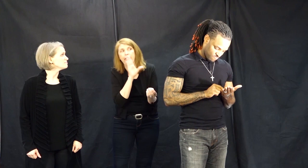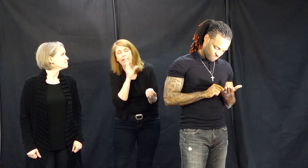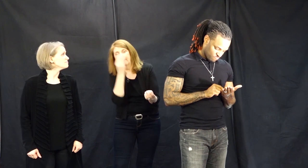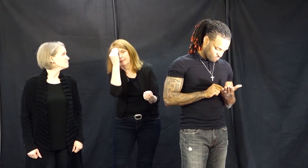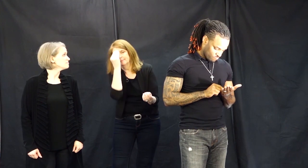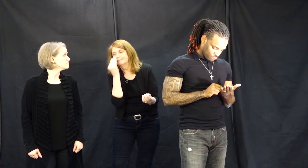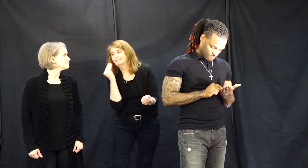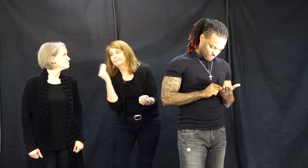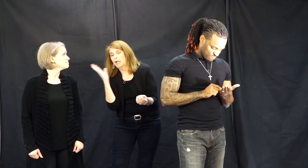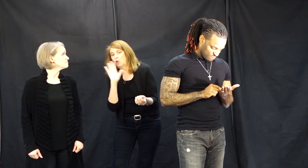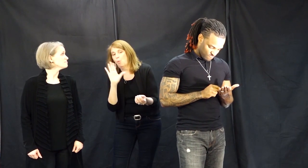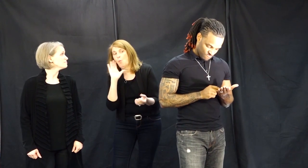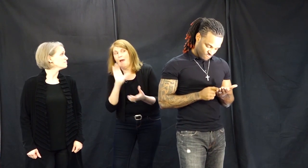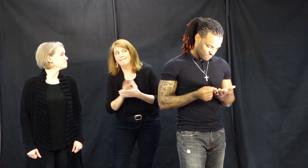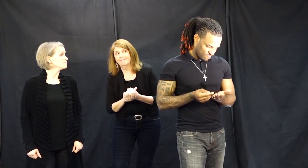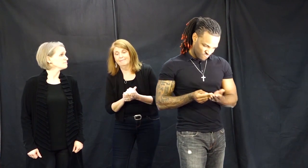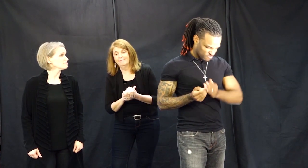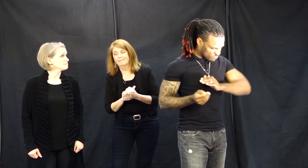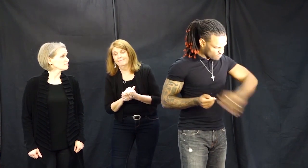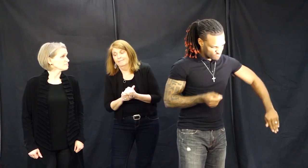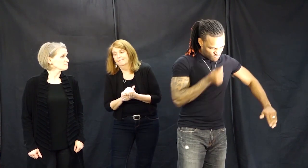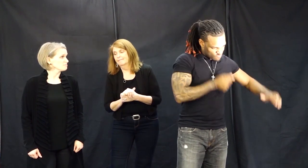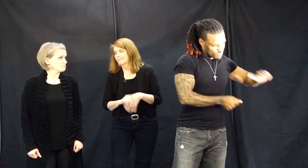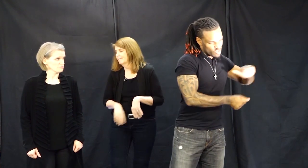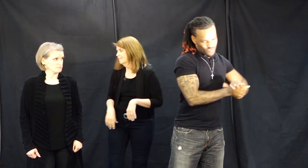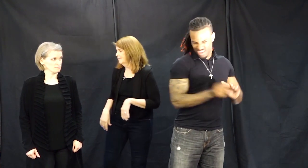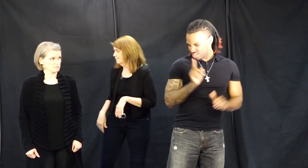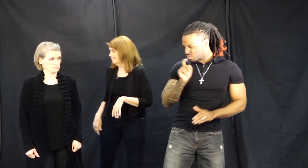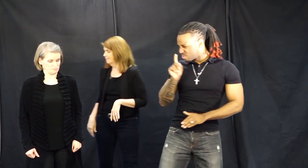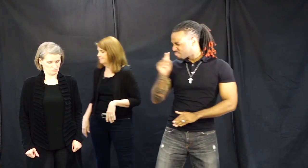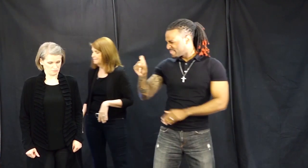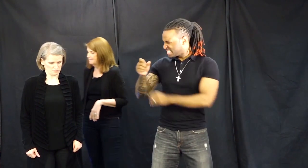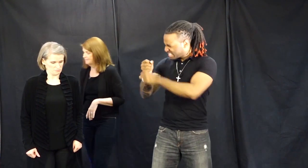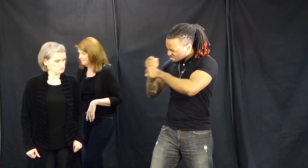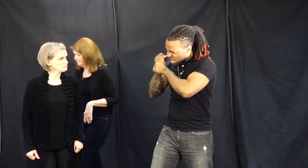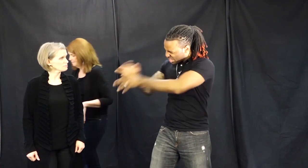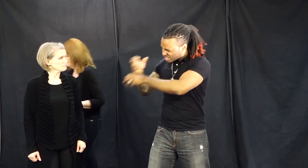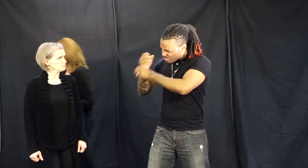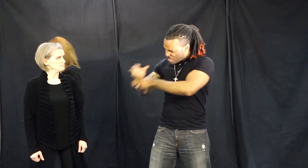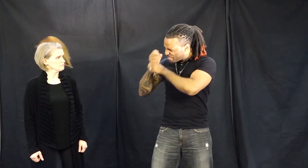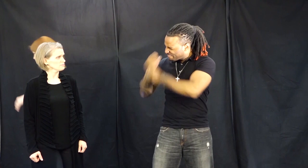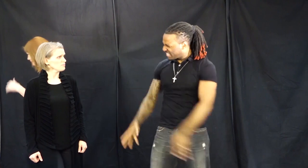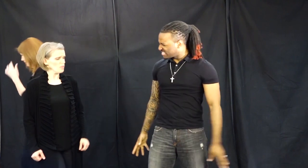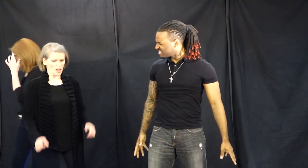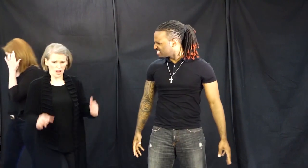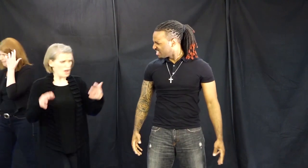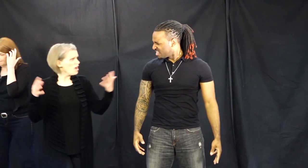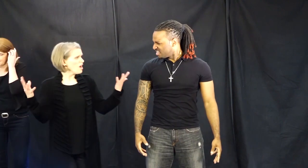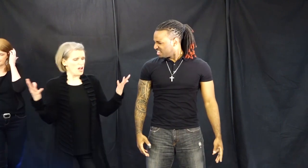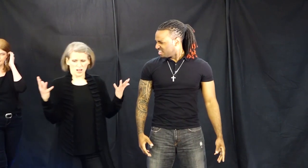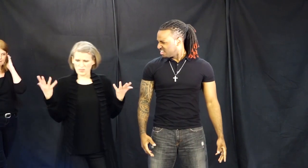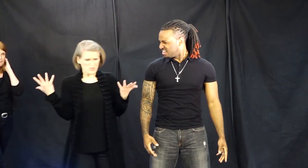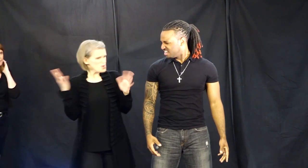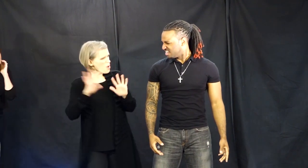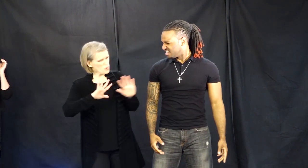If not, I'm telling you, your wife. I hit the letter and I raced to a place, screamed, I'll cut you in the face. She said, No,